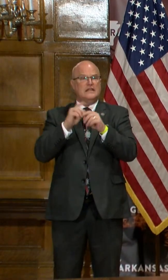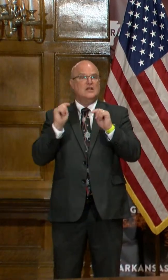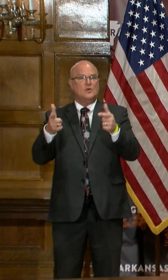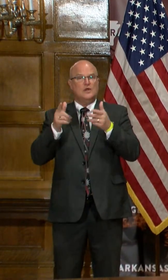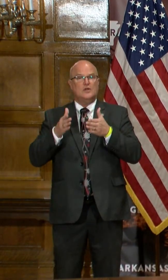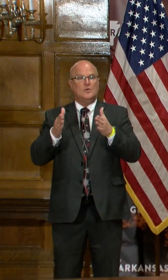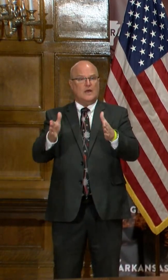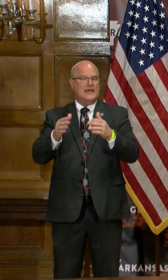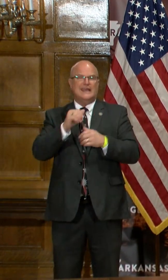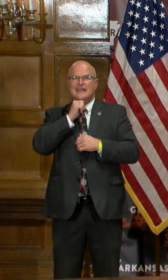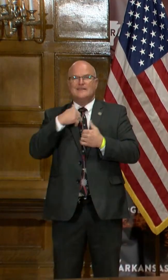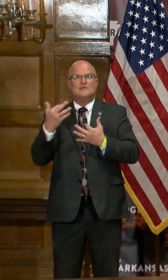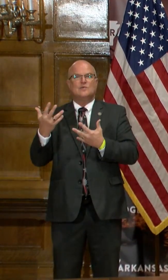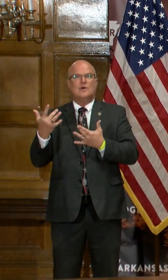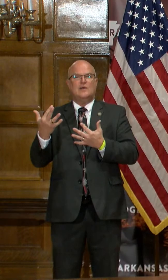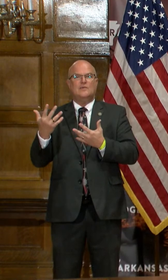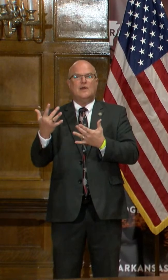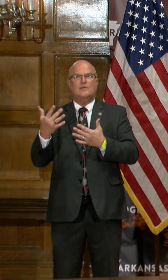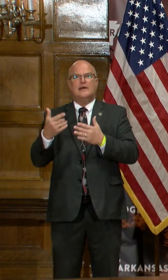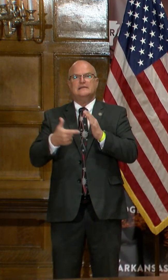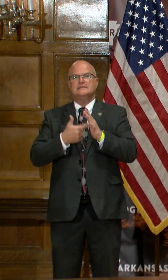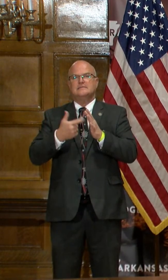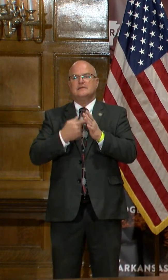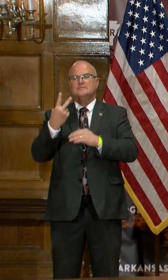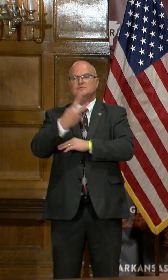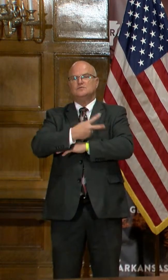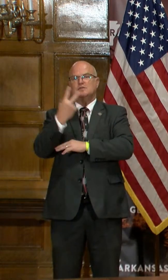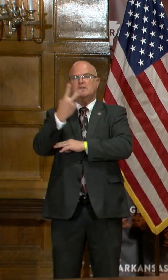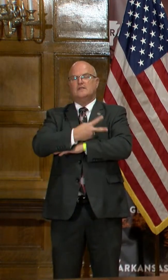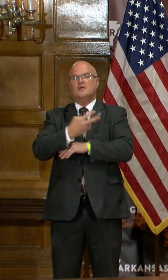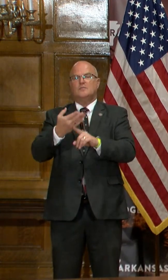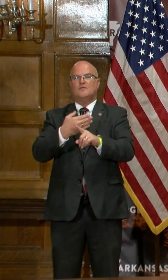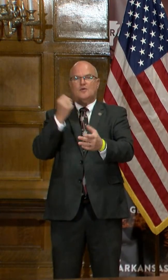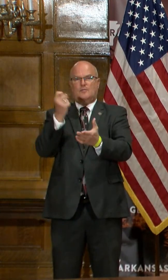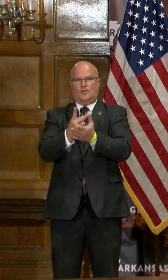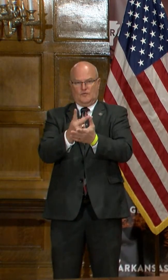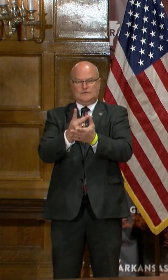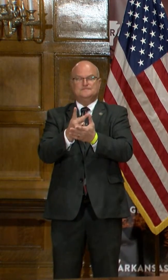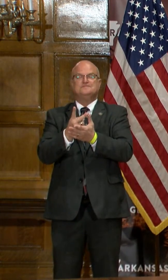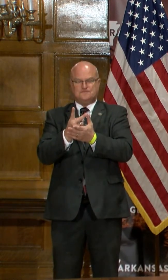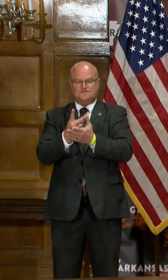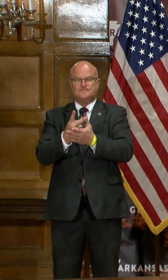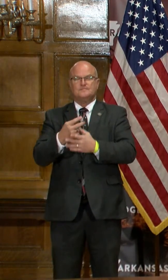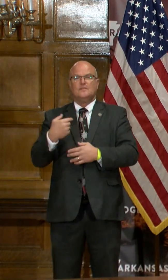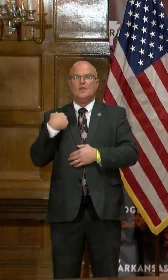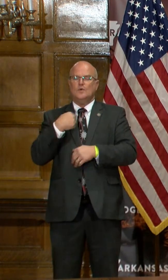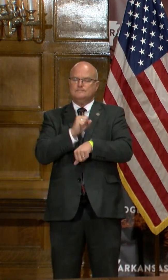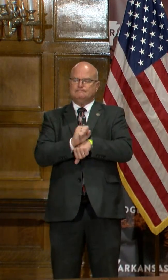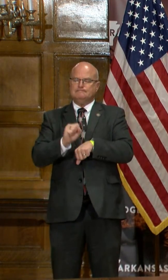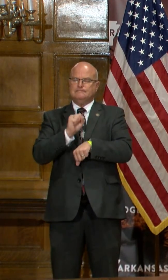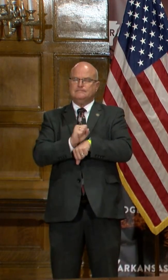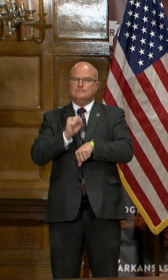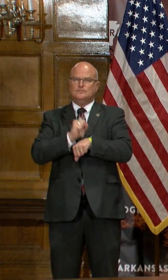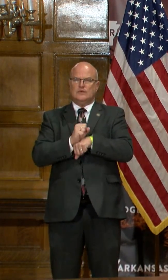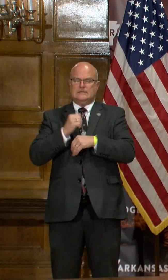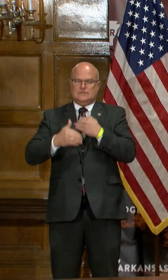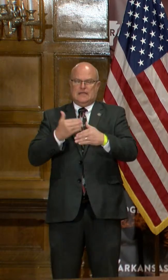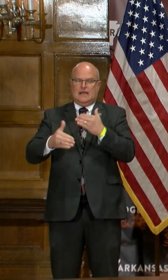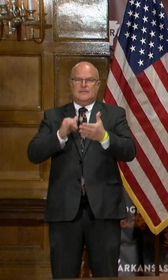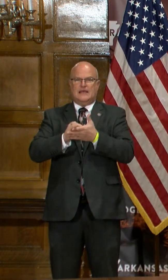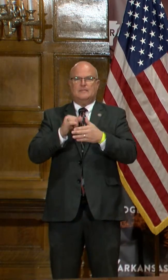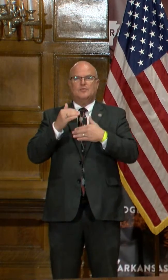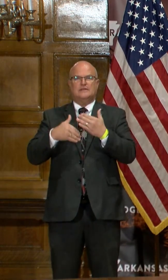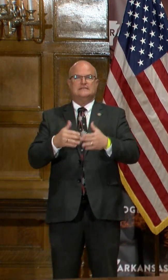quicker fashion and not have to wait sometimes 2 or 3 days for that approval. We are working hard on that aspect of